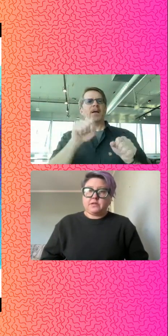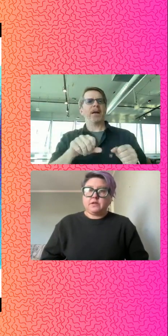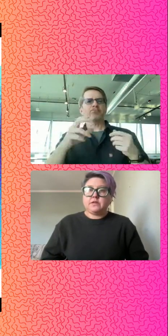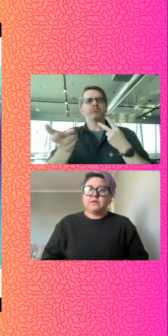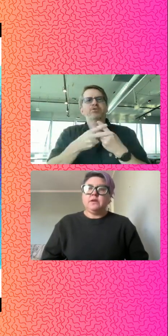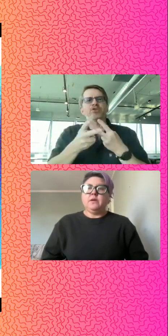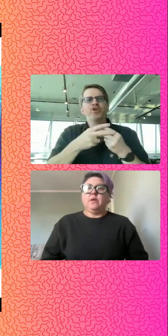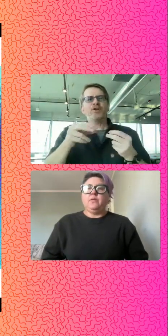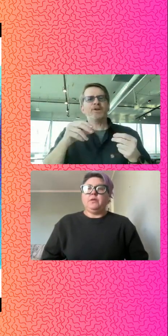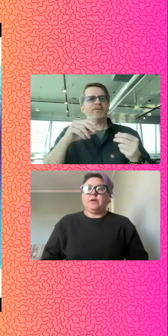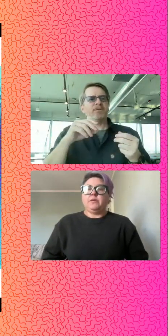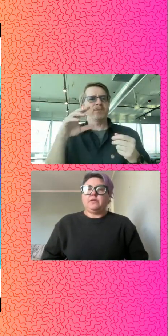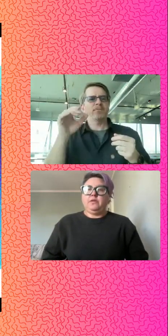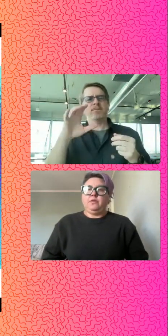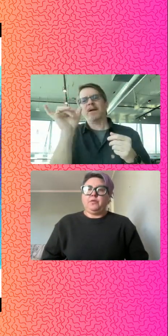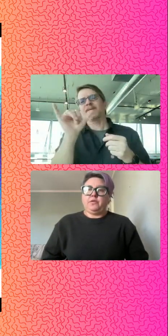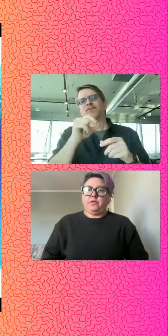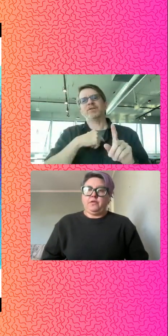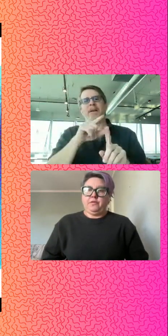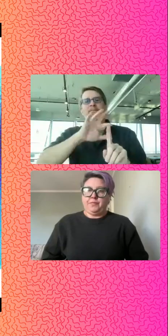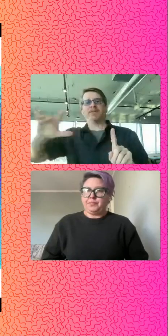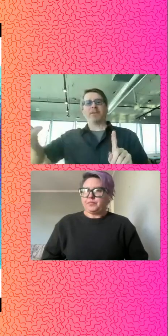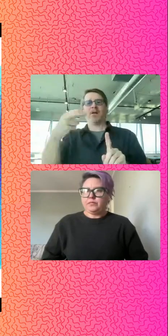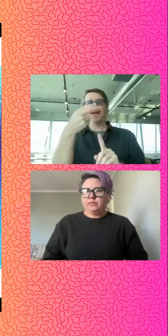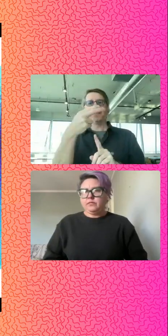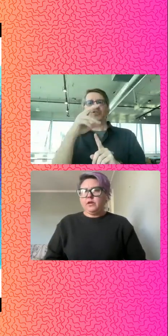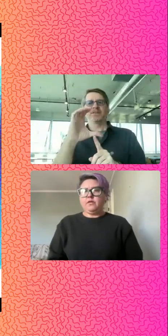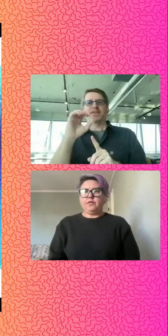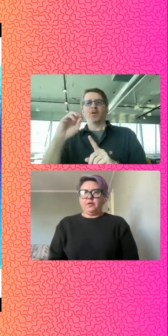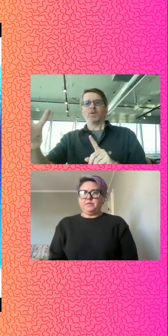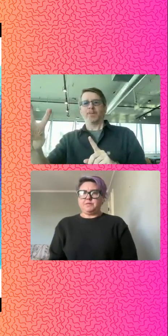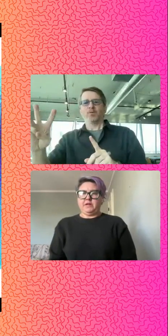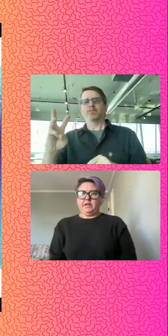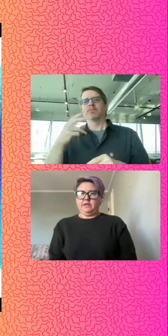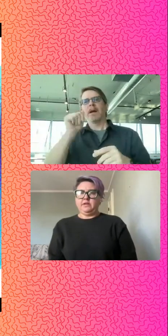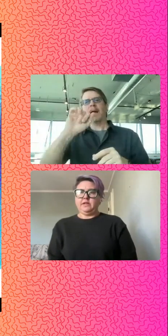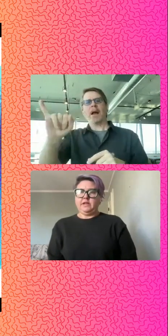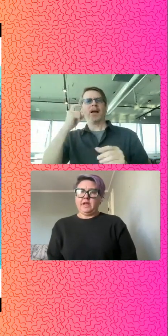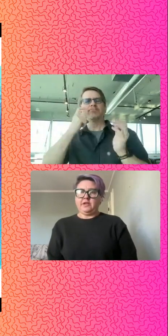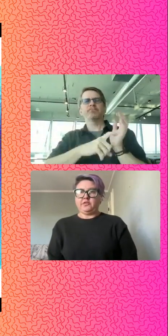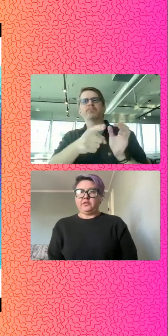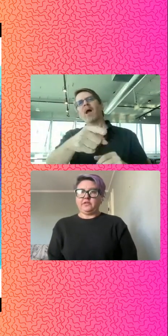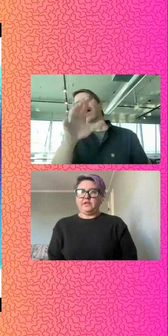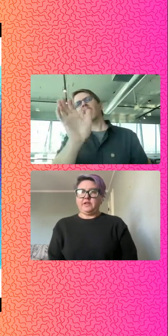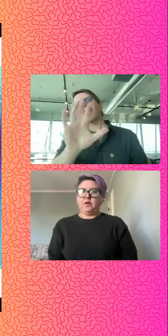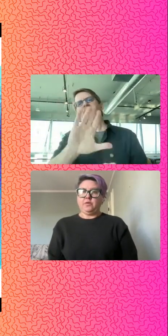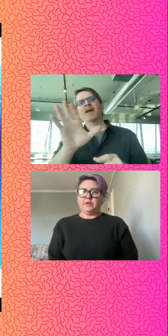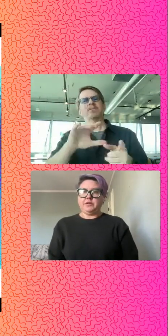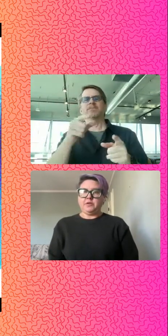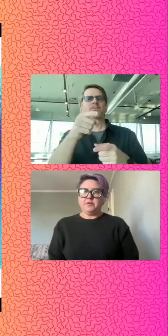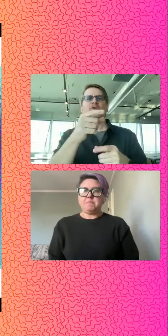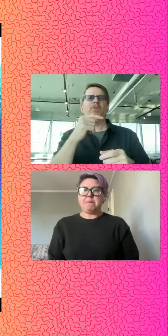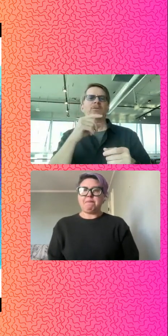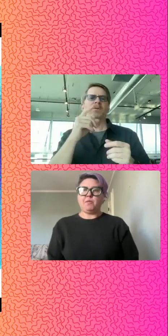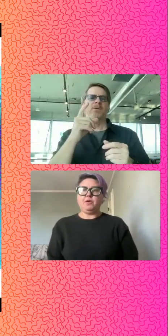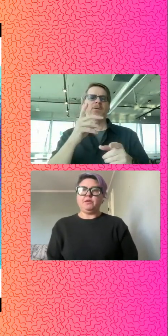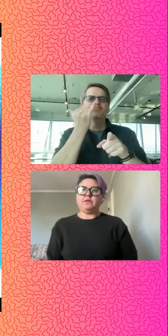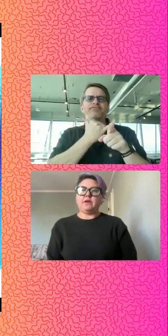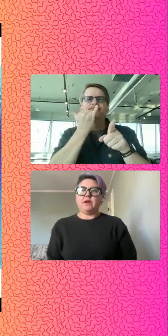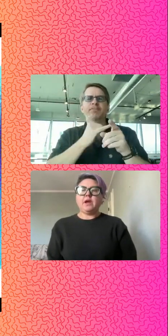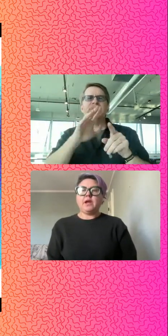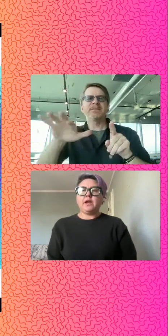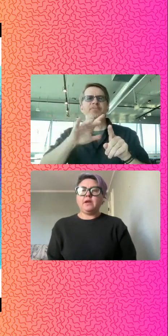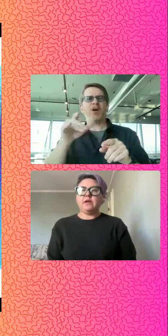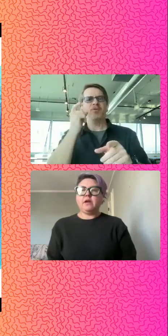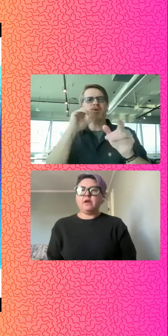up our process. We were able to preserve from spelling the HCOW. We